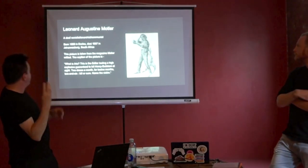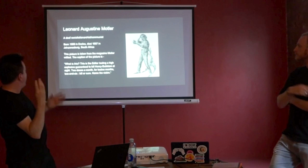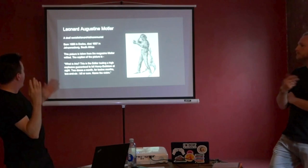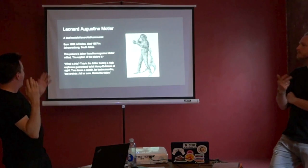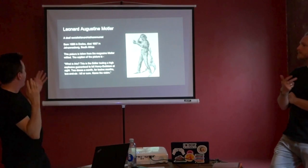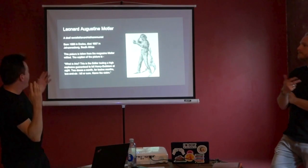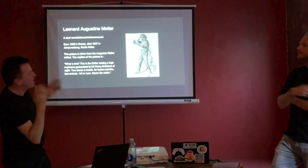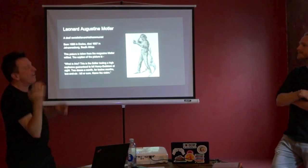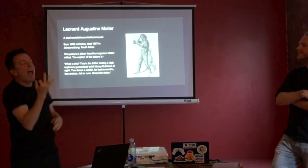in